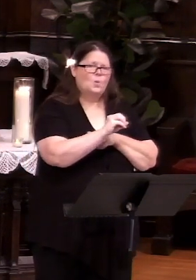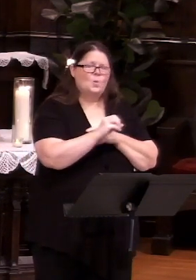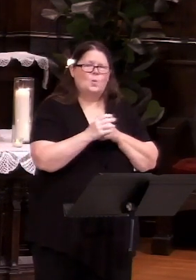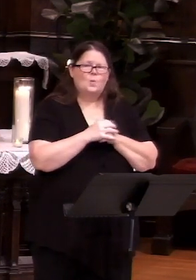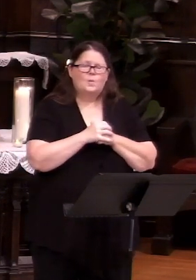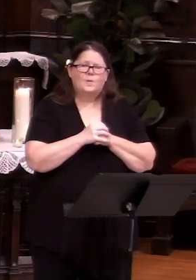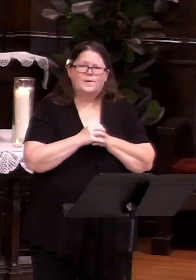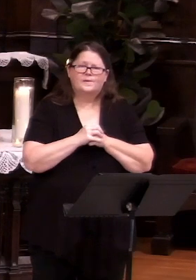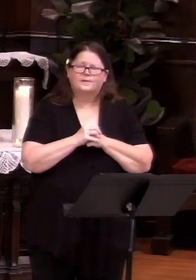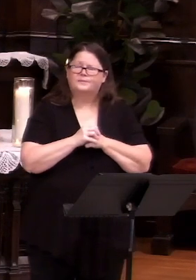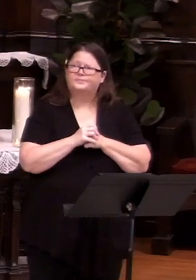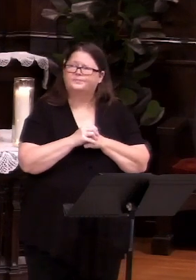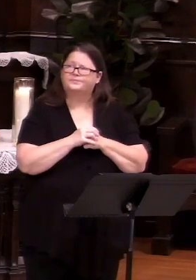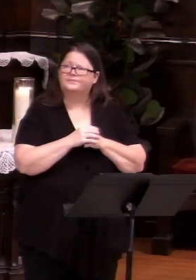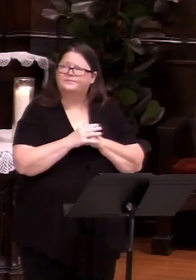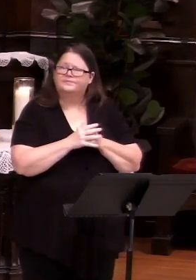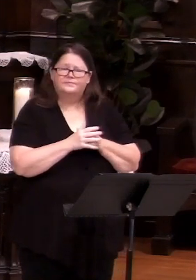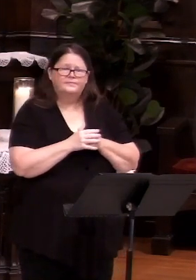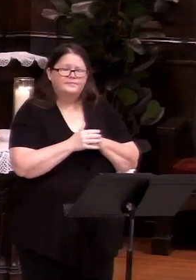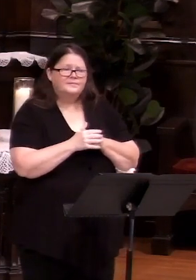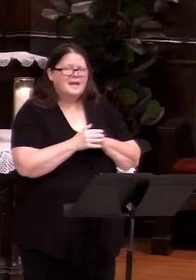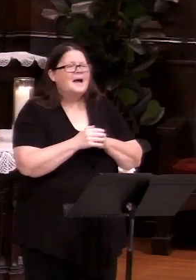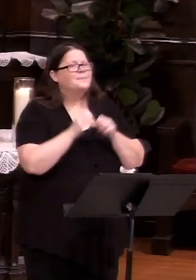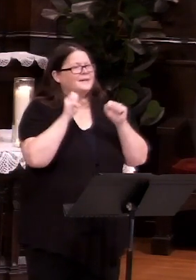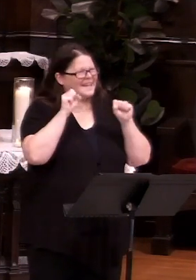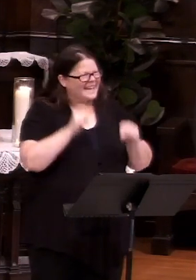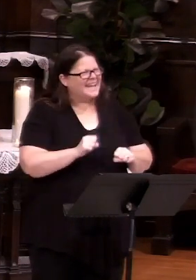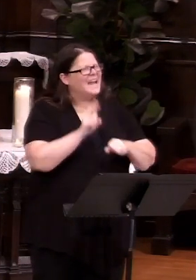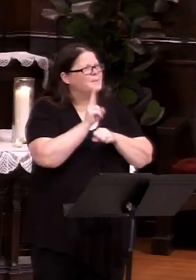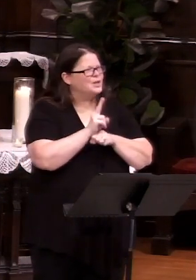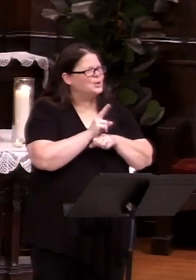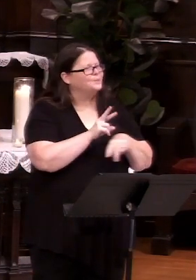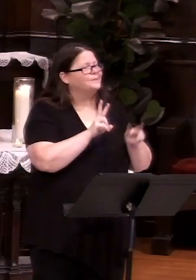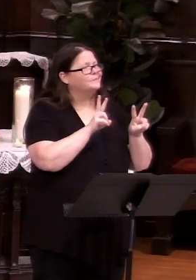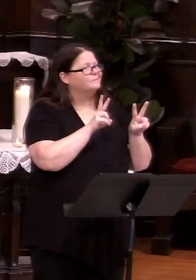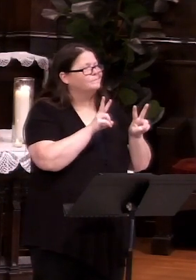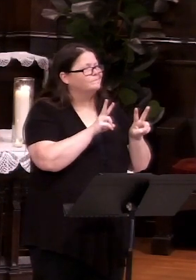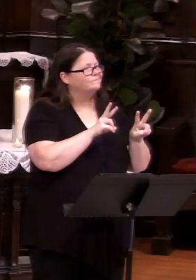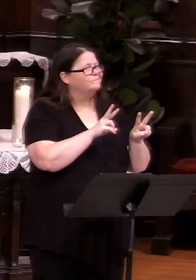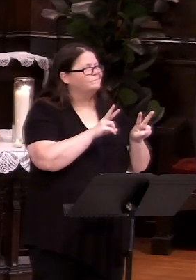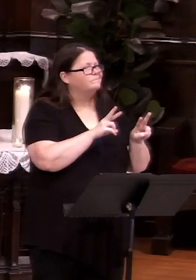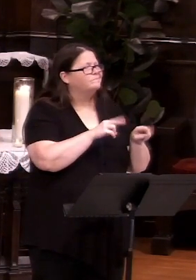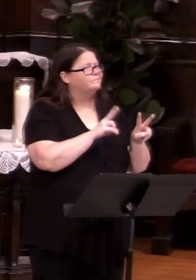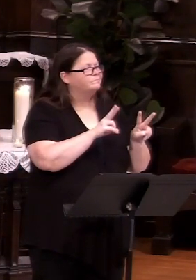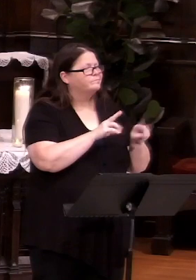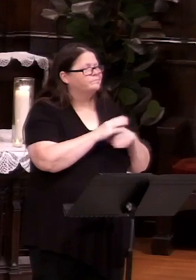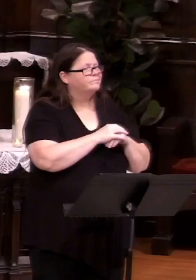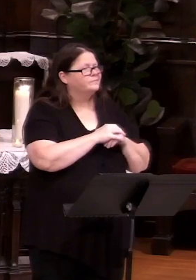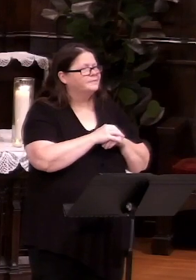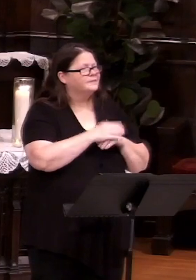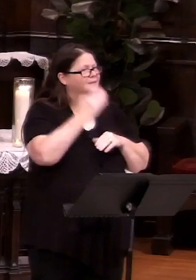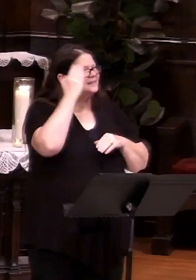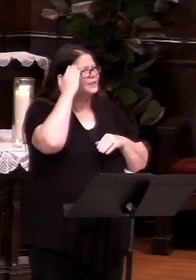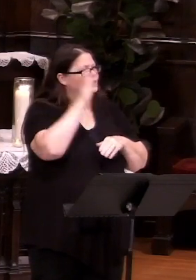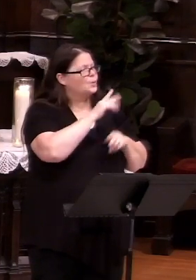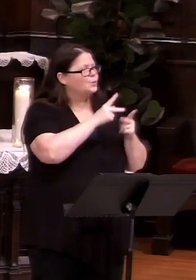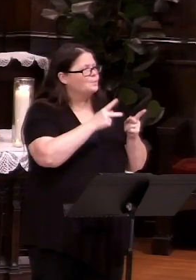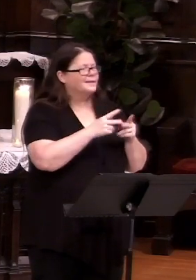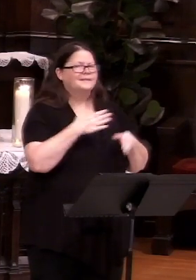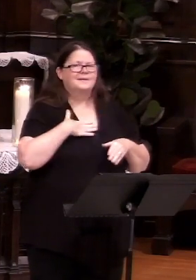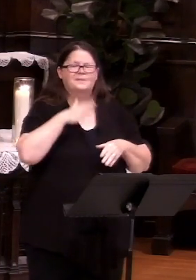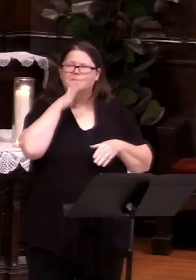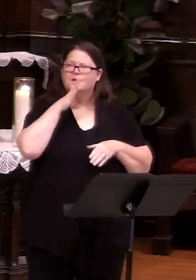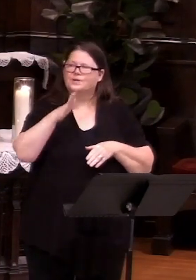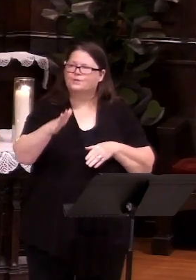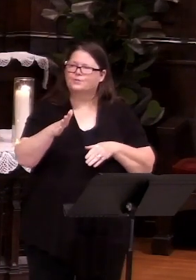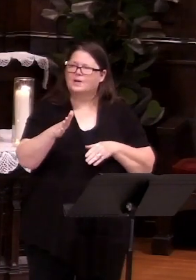the suffix can be used condescendingly to put someone in their place, when, as my grandma would say, they've gotten